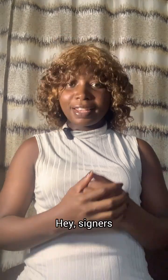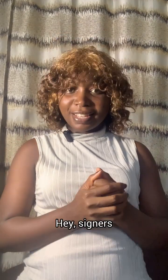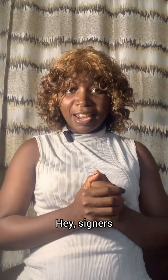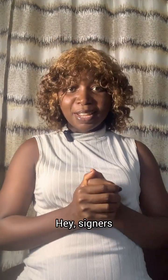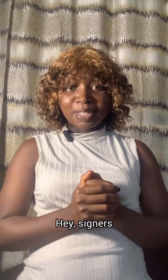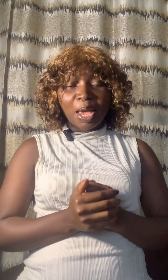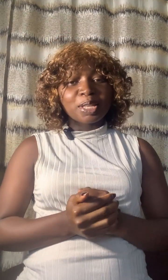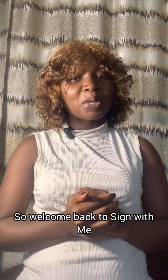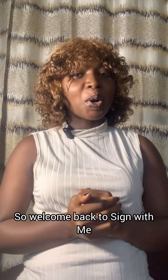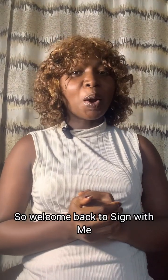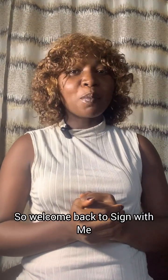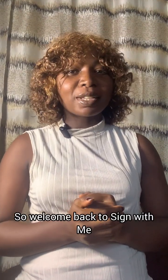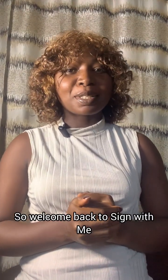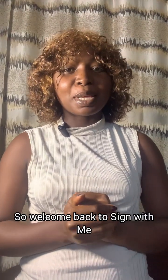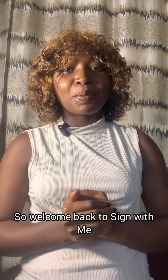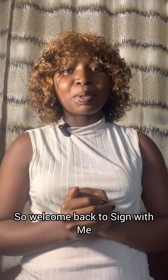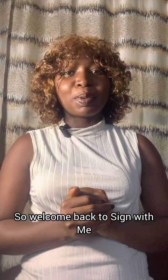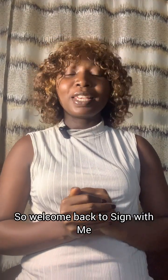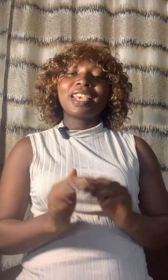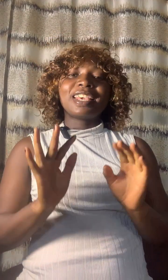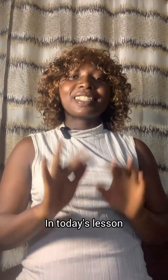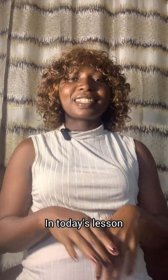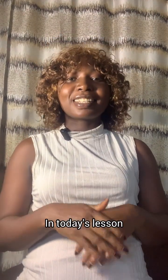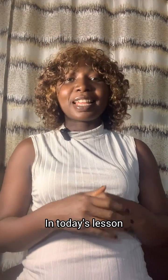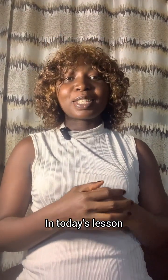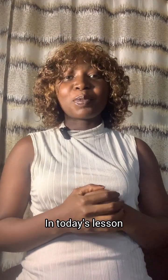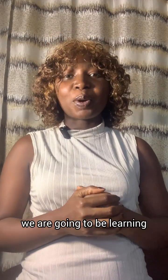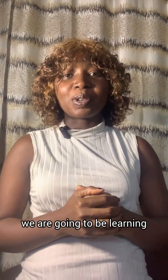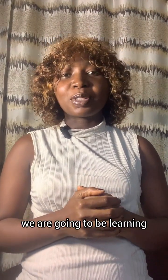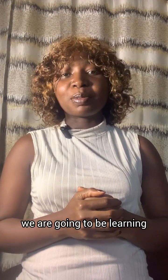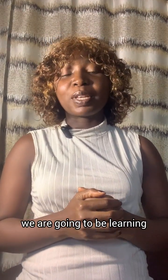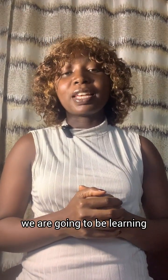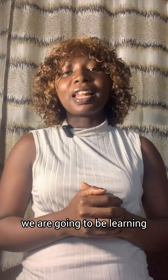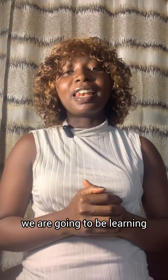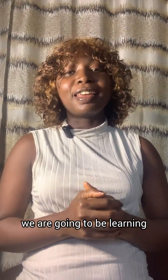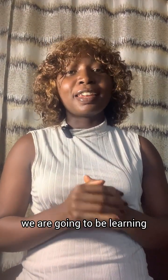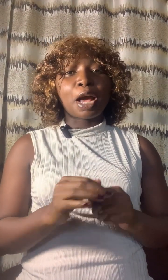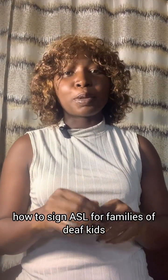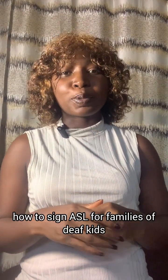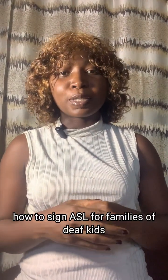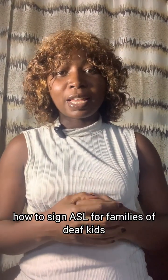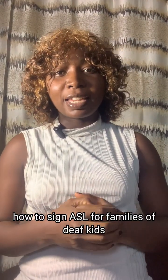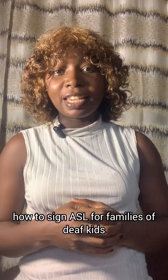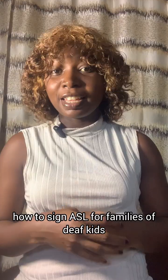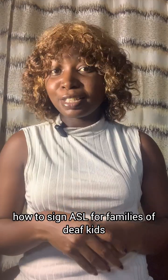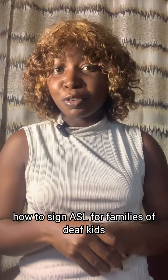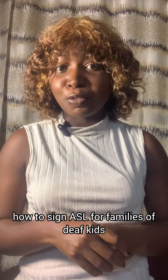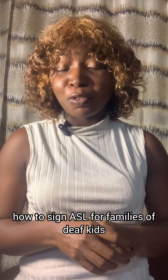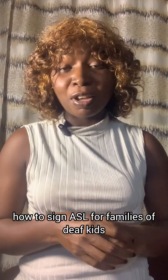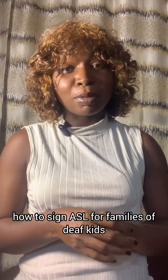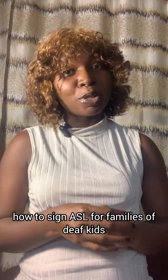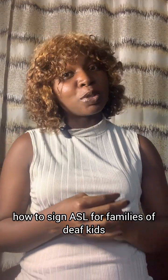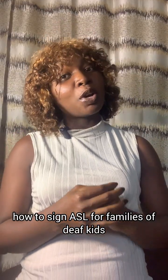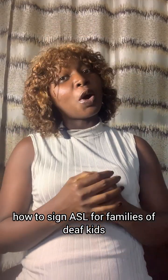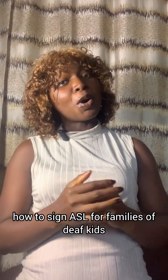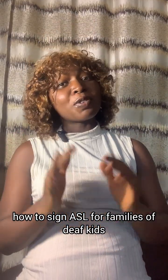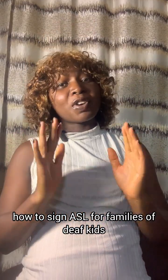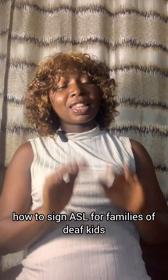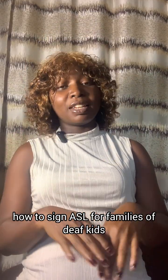Hey signers, so welcome back to Sign With Me. In today's lesson, we are going to be learning how to sign ASL for families of deaf